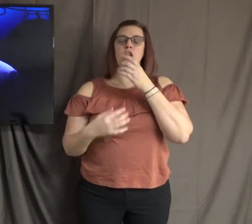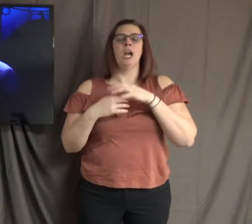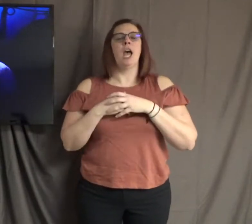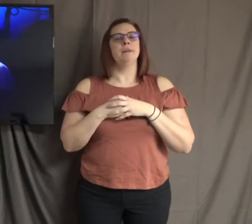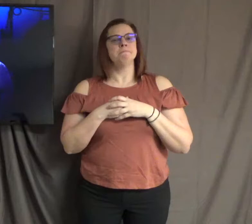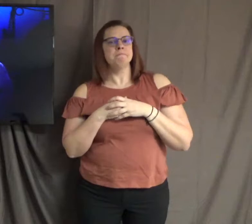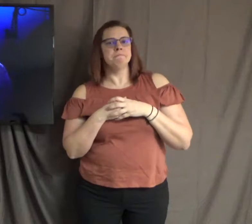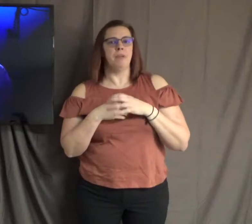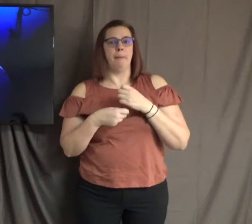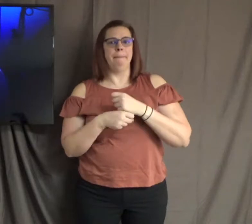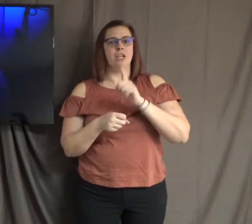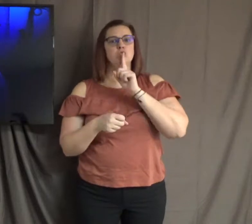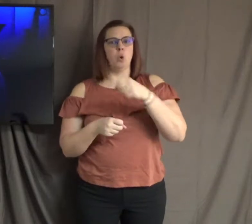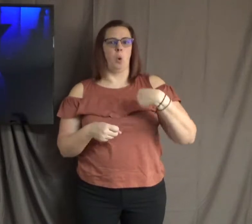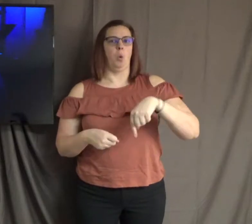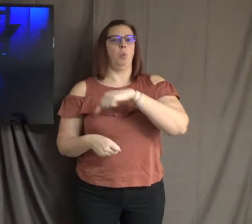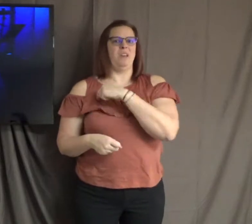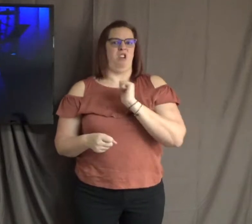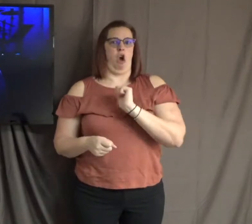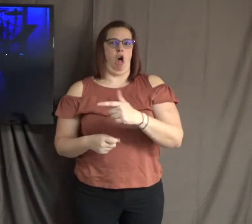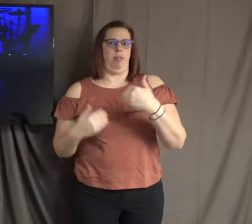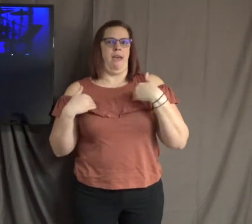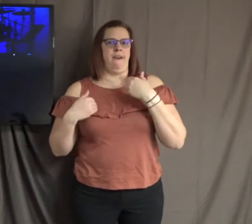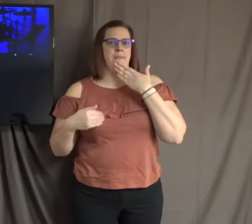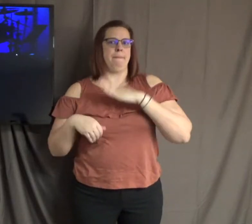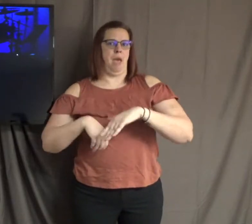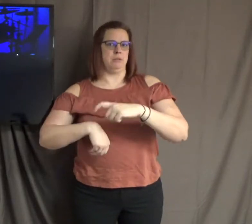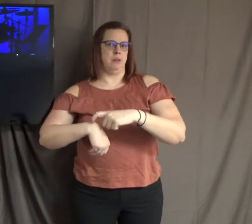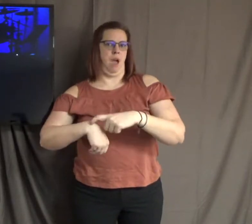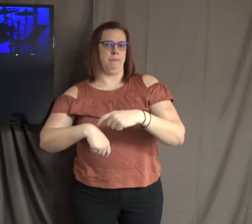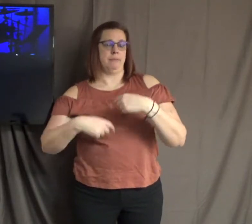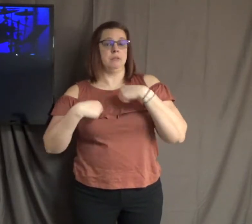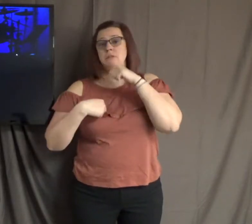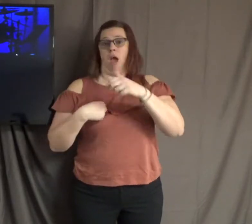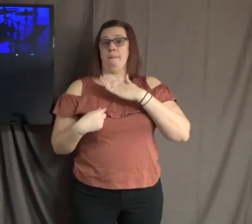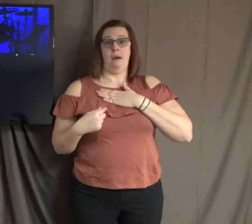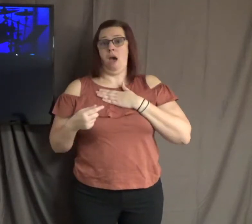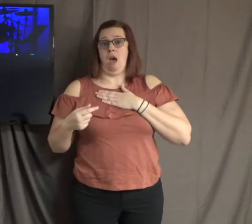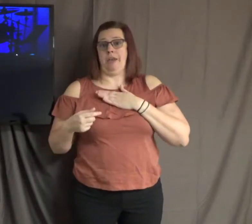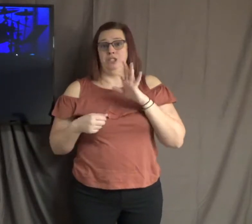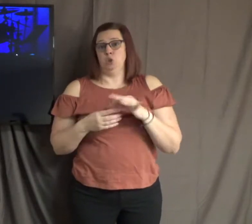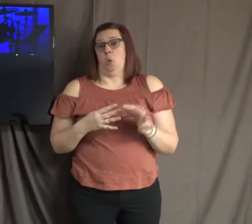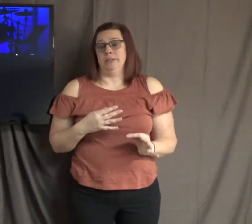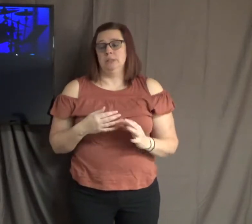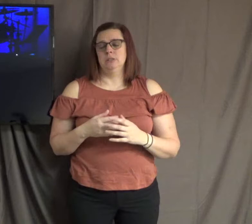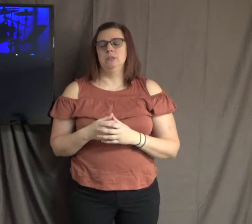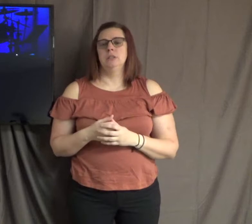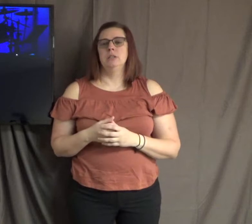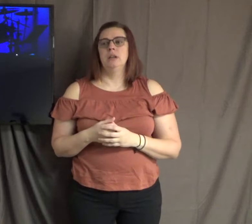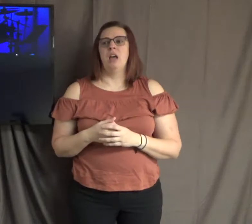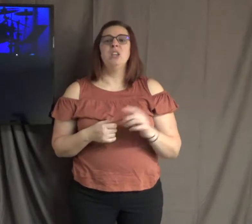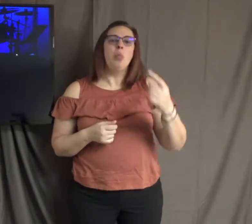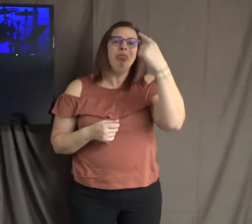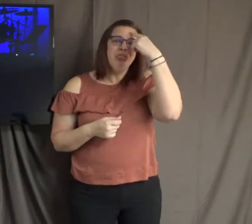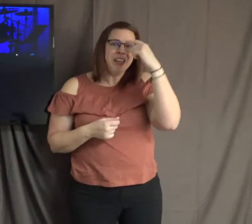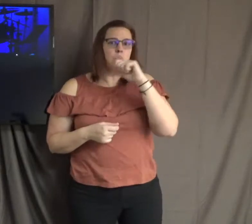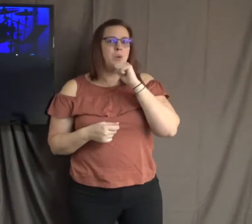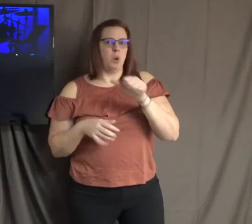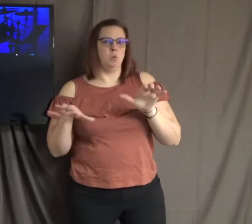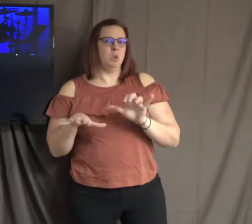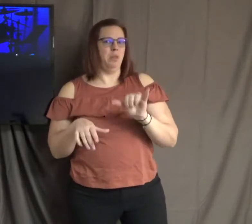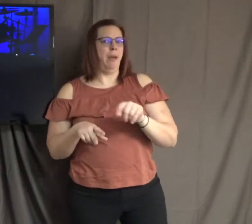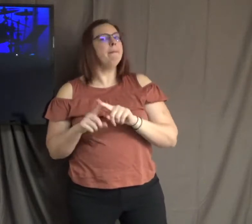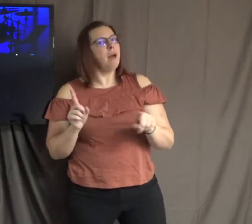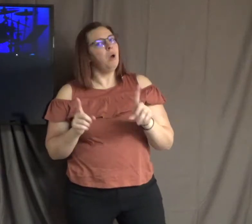time, because it's not what I wanted to do. And so it sounds like, I would never obstruct, but we do in our own way